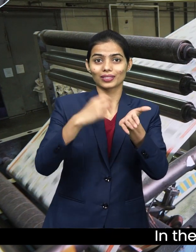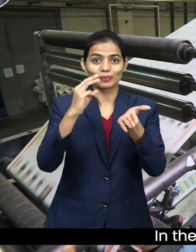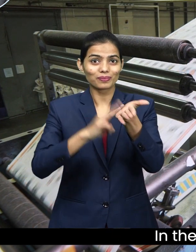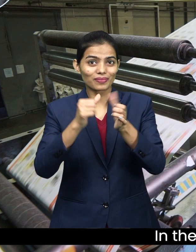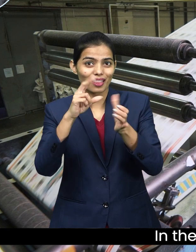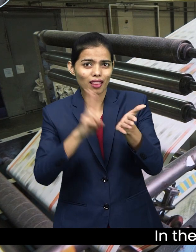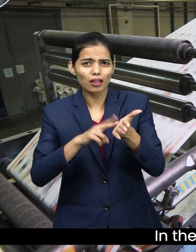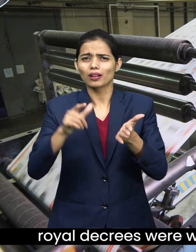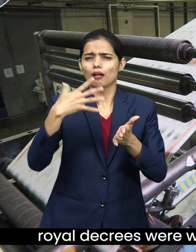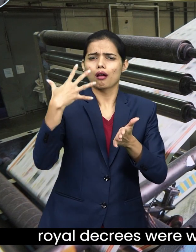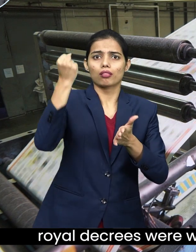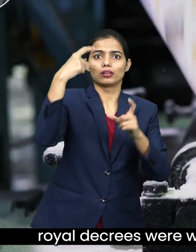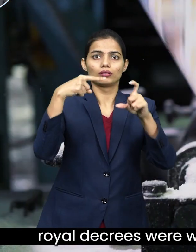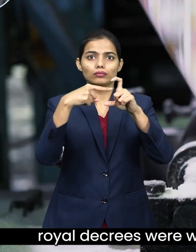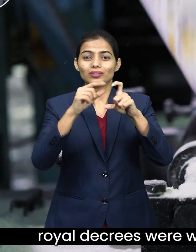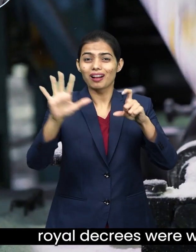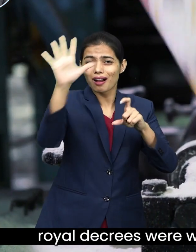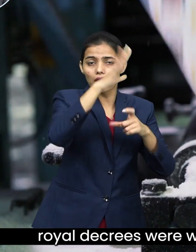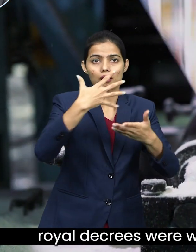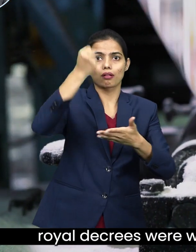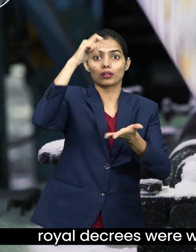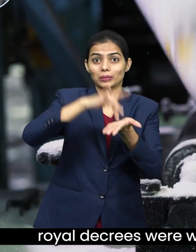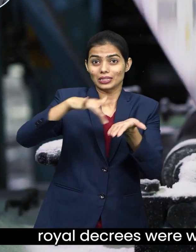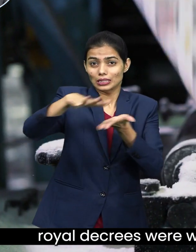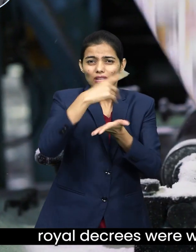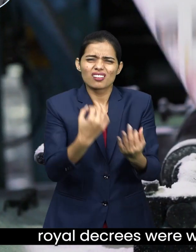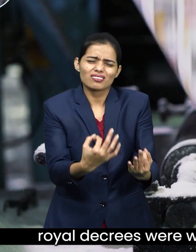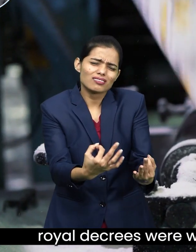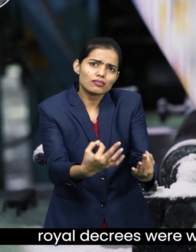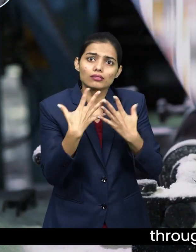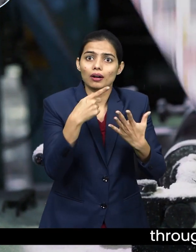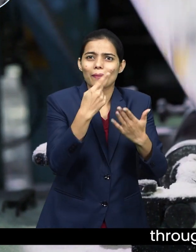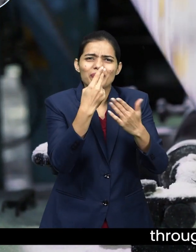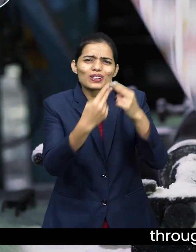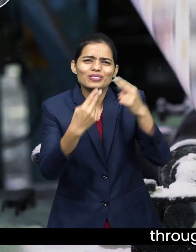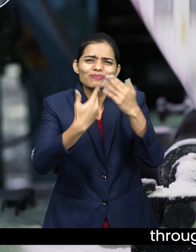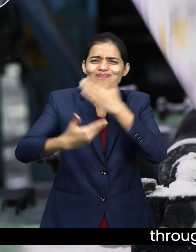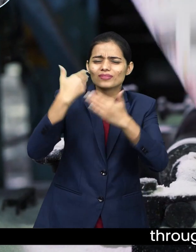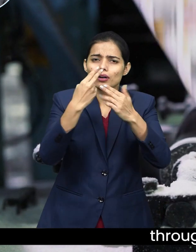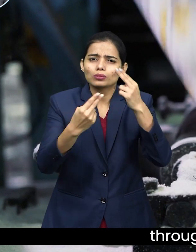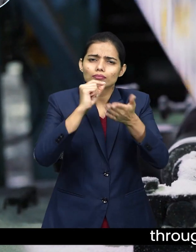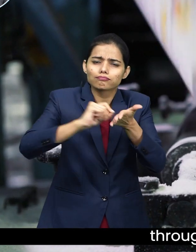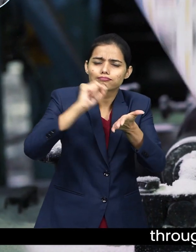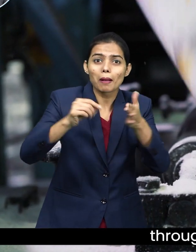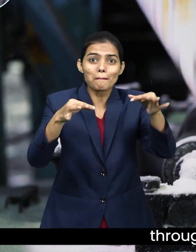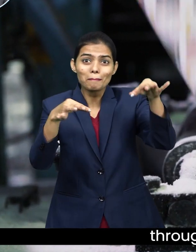In the Roman Empire, royal decrees were written on paper and distributed throughout the nation.